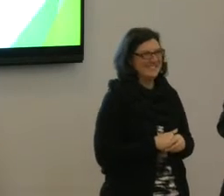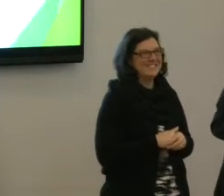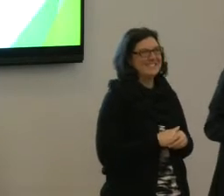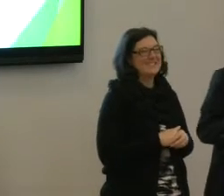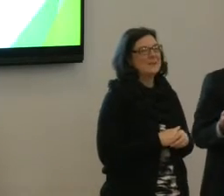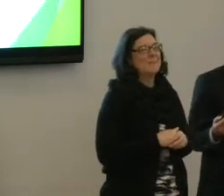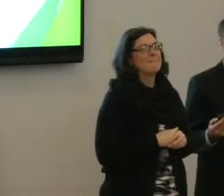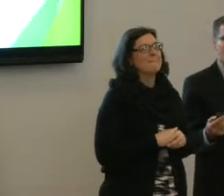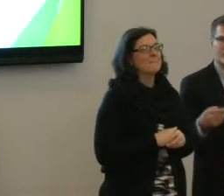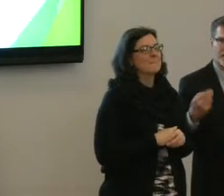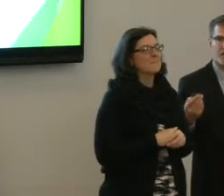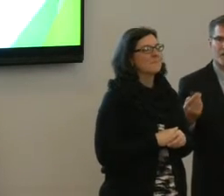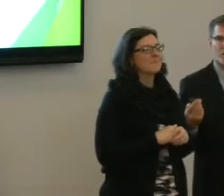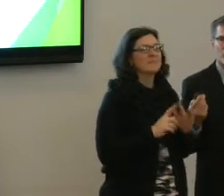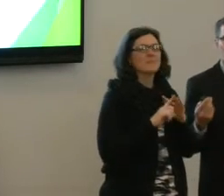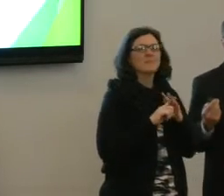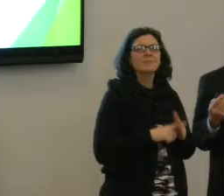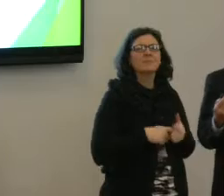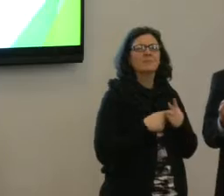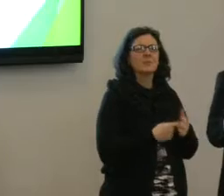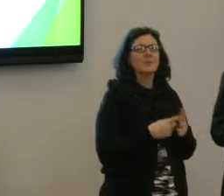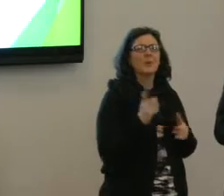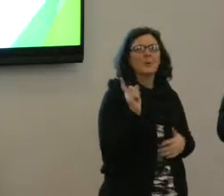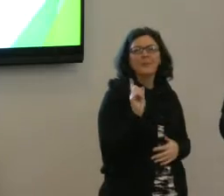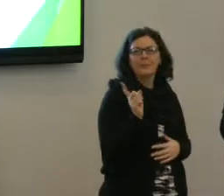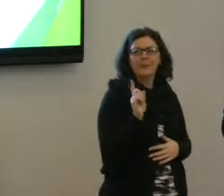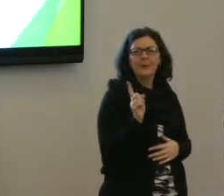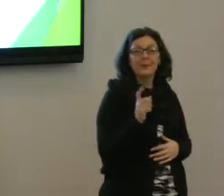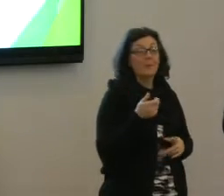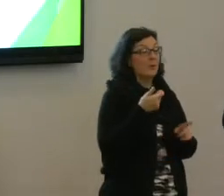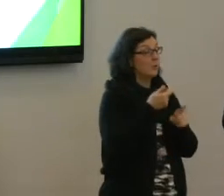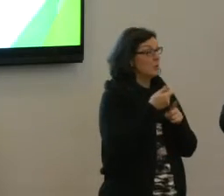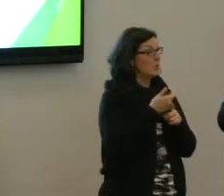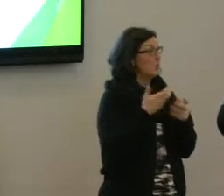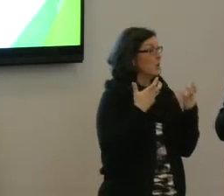So where do you start? Think about where you start with your own congregation. If you're going to